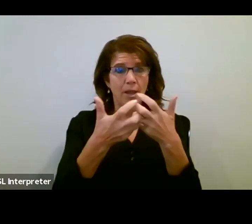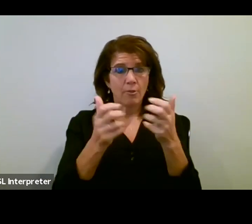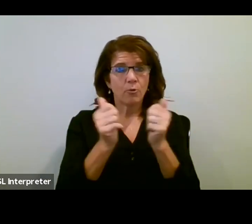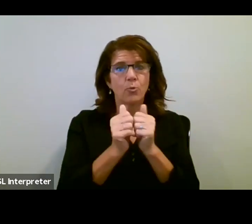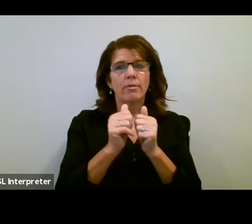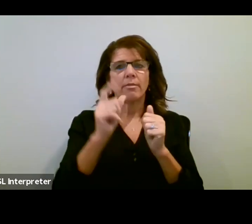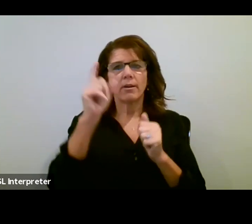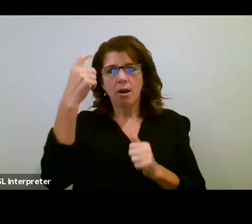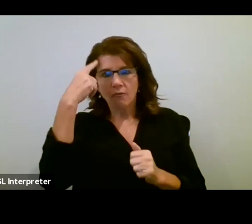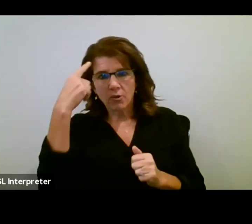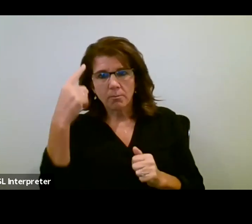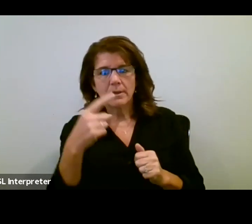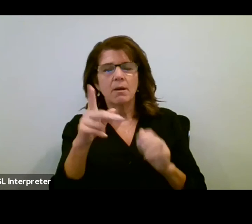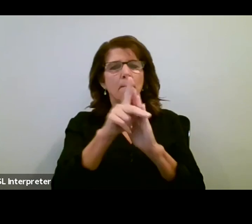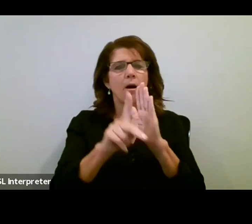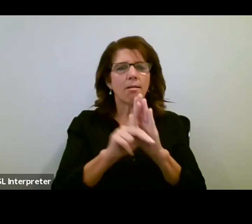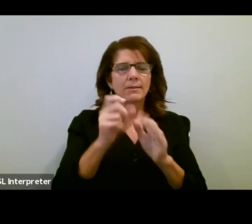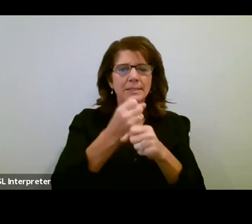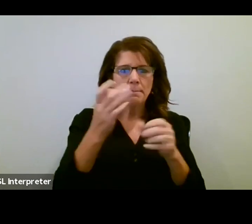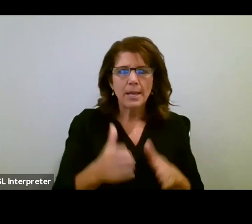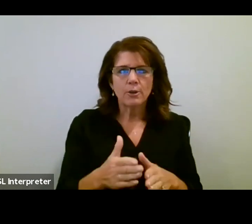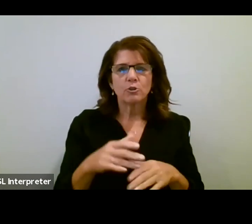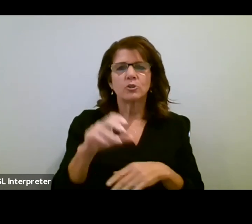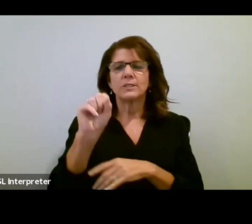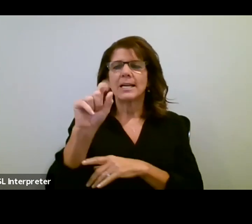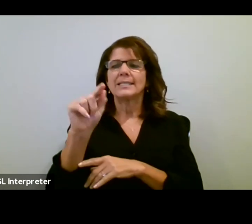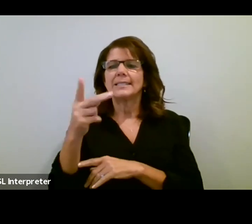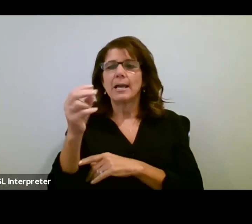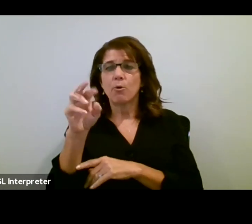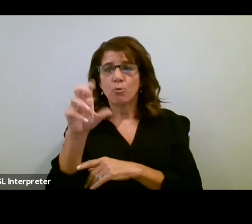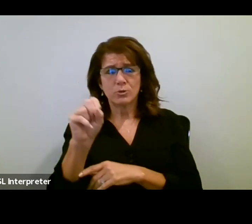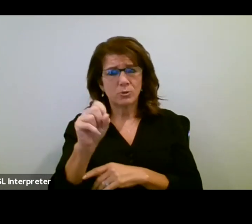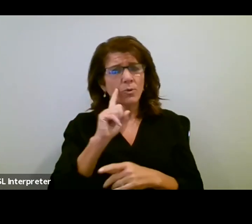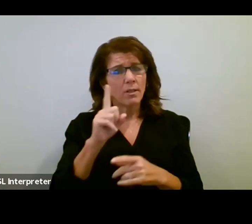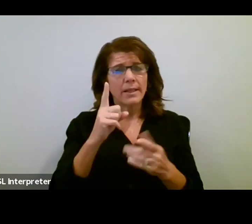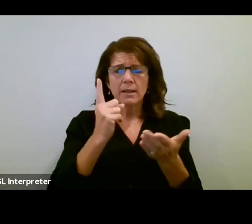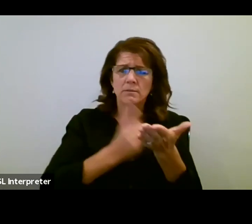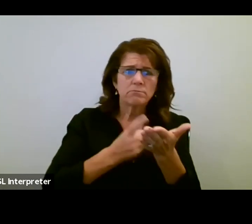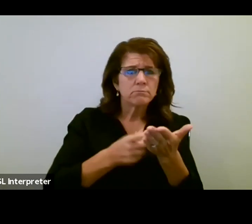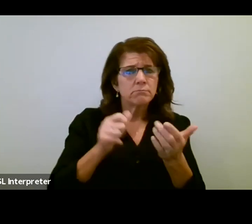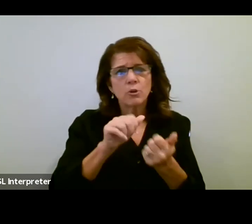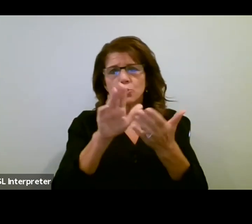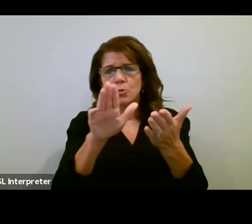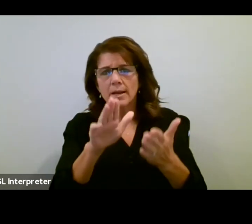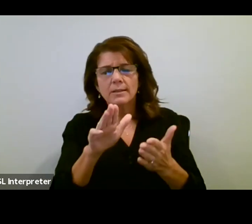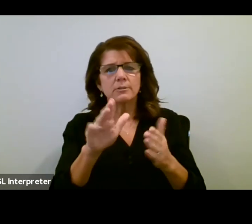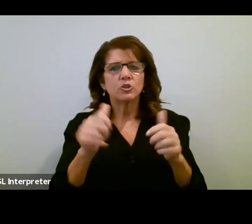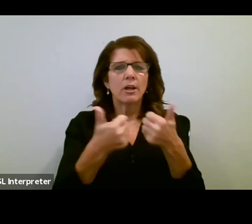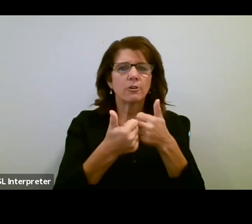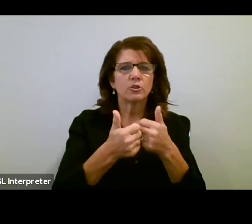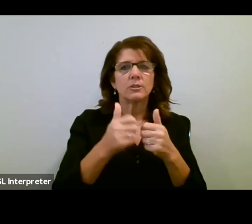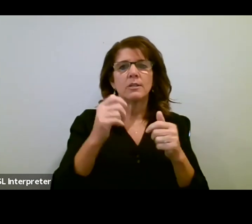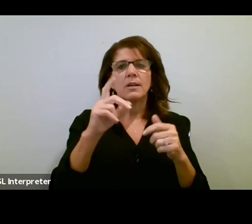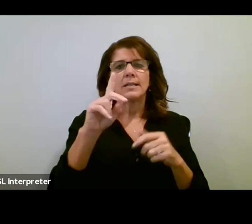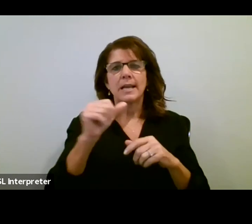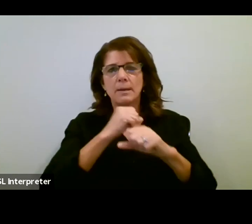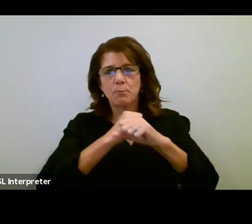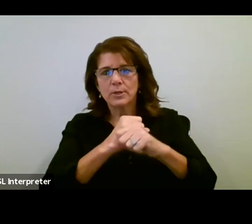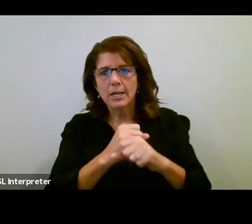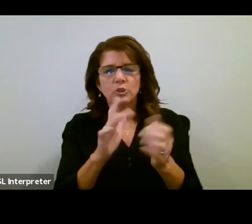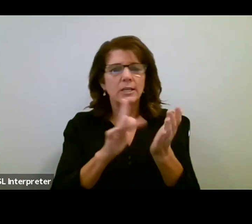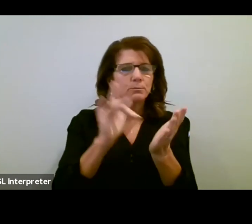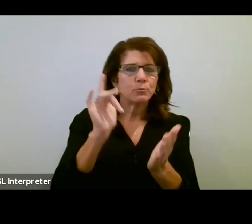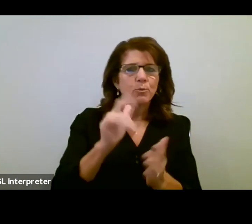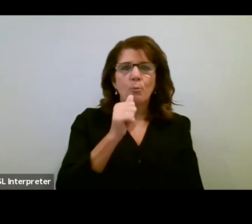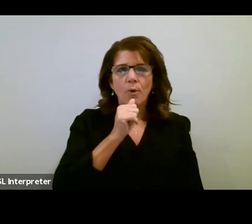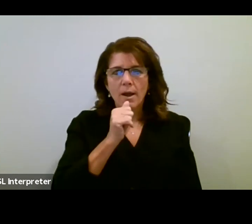governments, policymakers, and stakeholders, address challenges such as data protection and exploitation, privacy